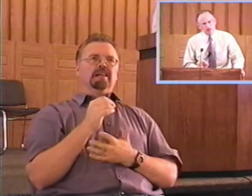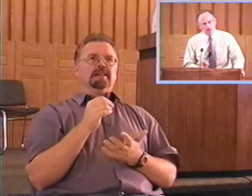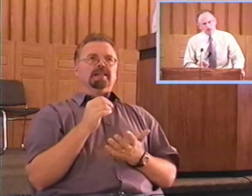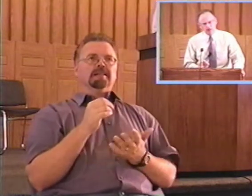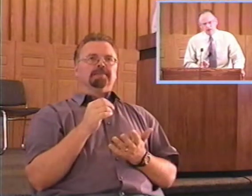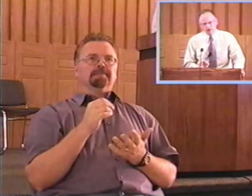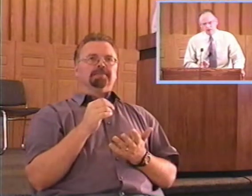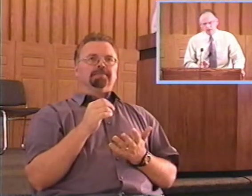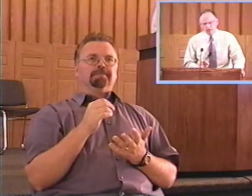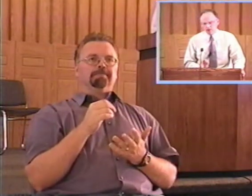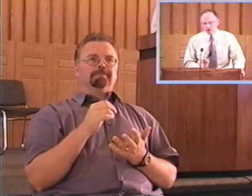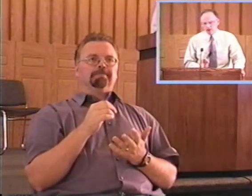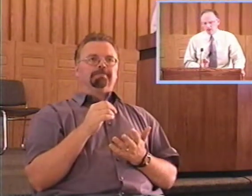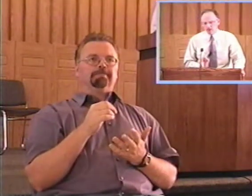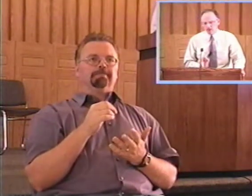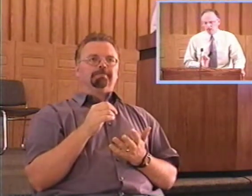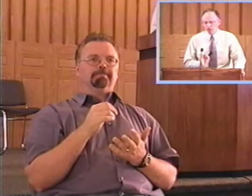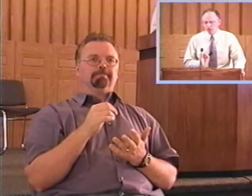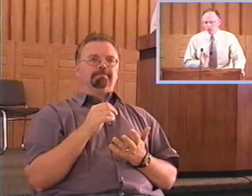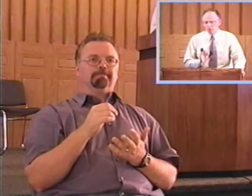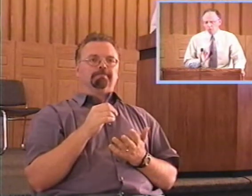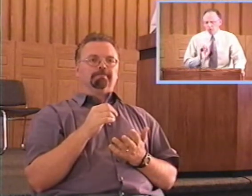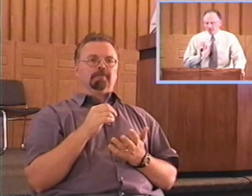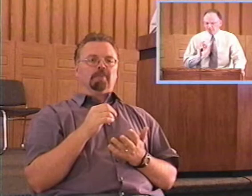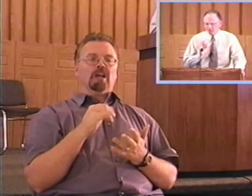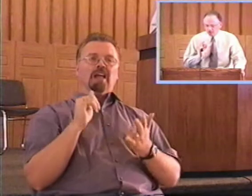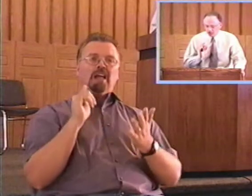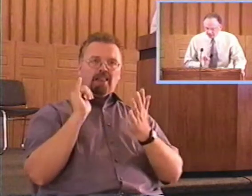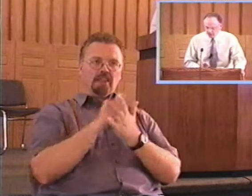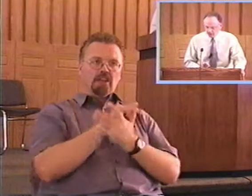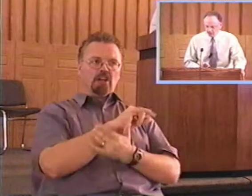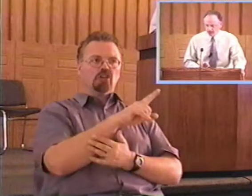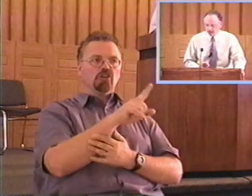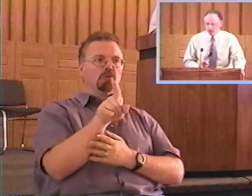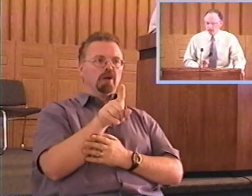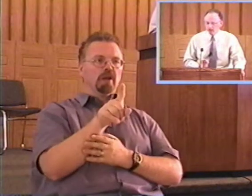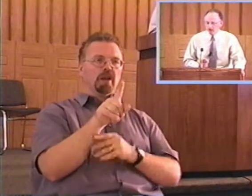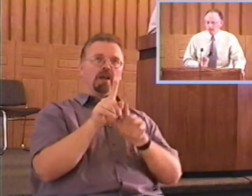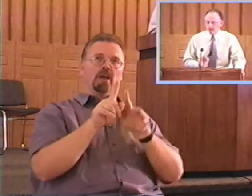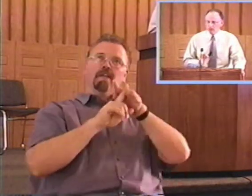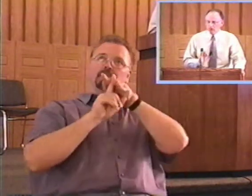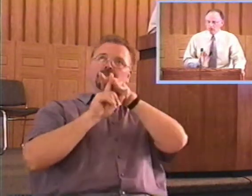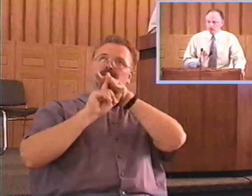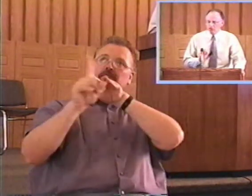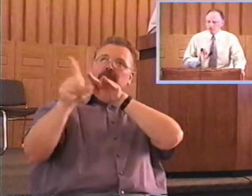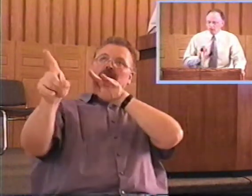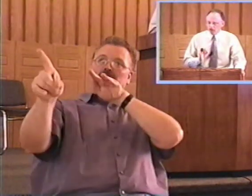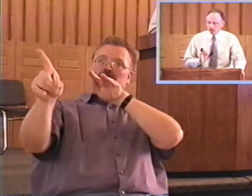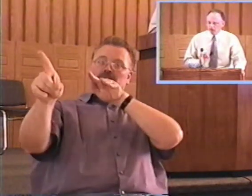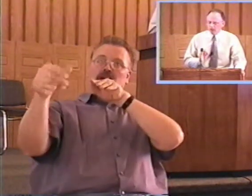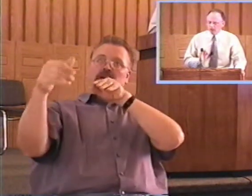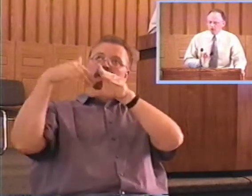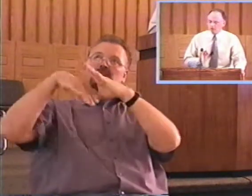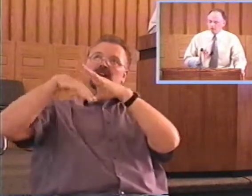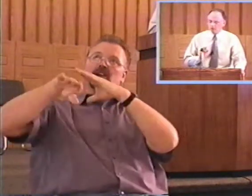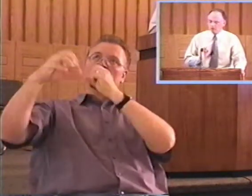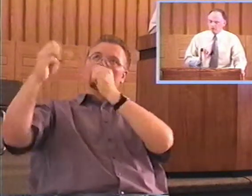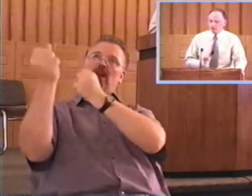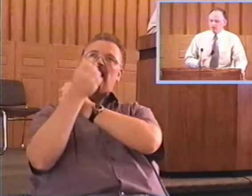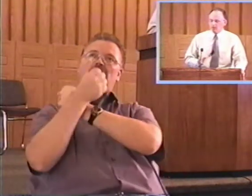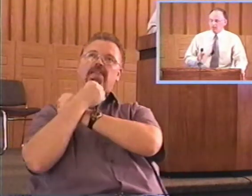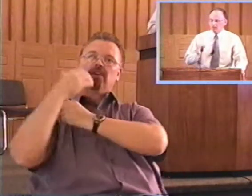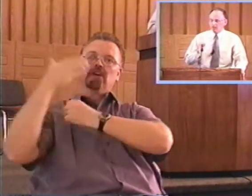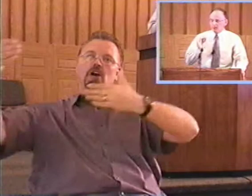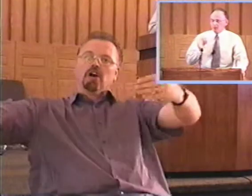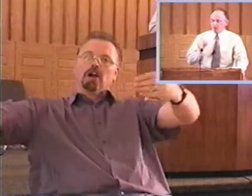trembling, you would flee to the loving arms